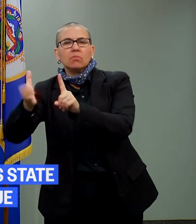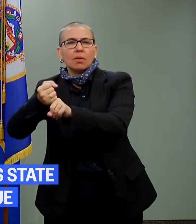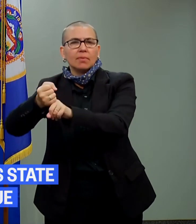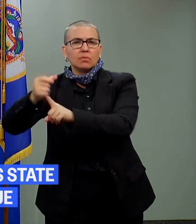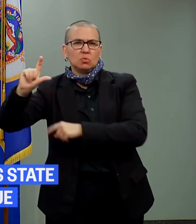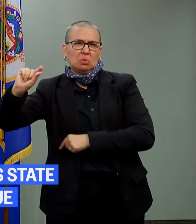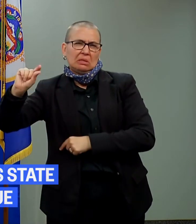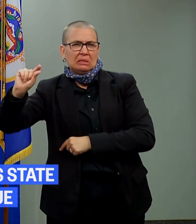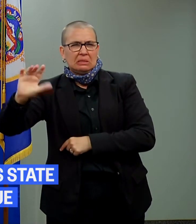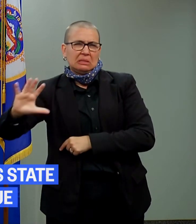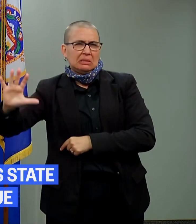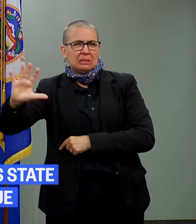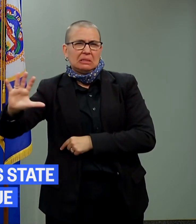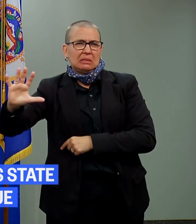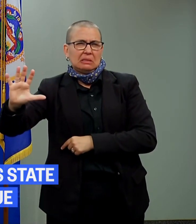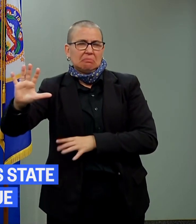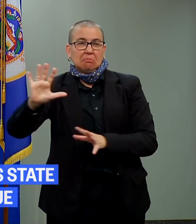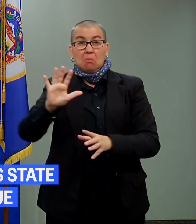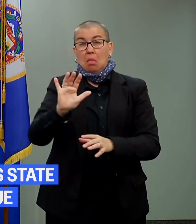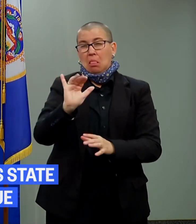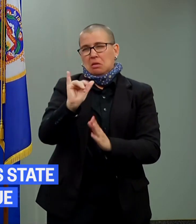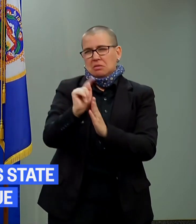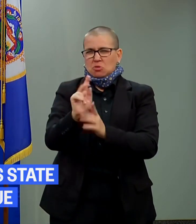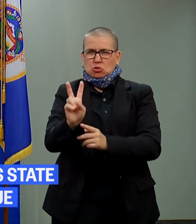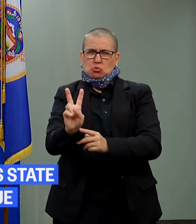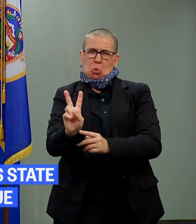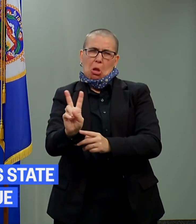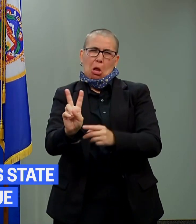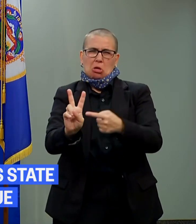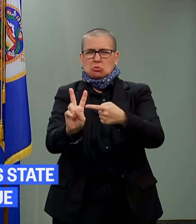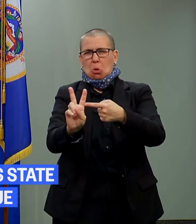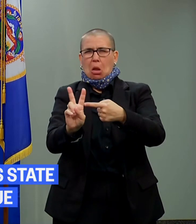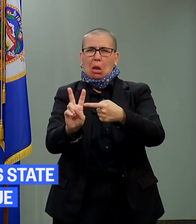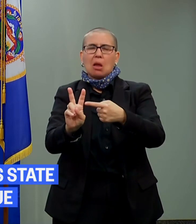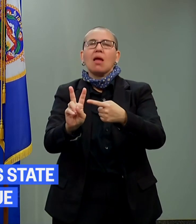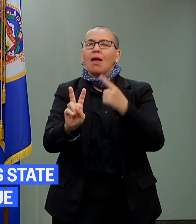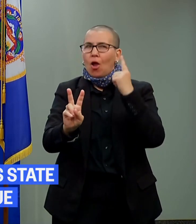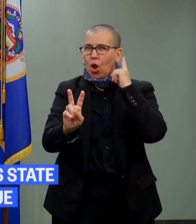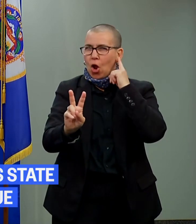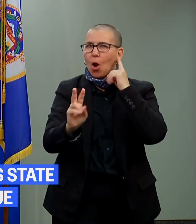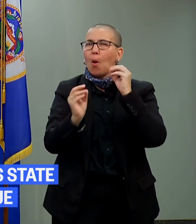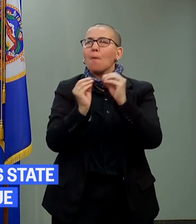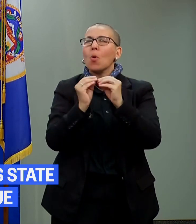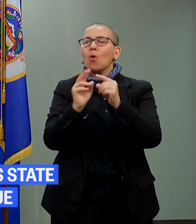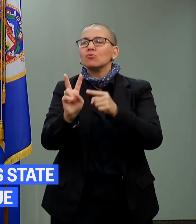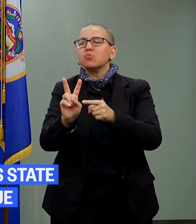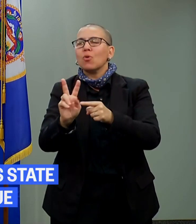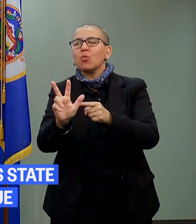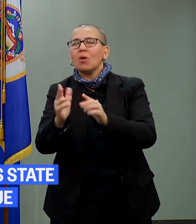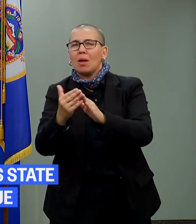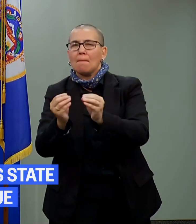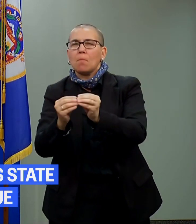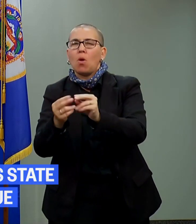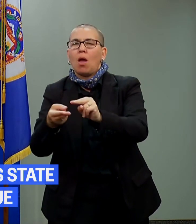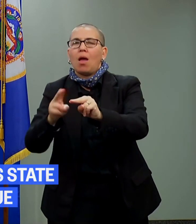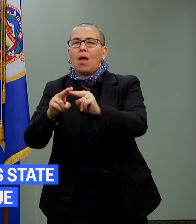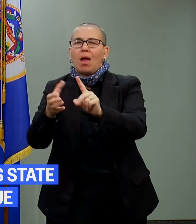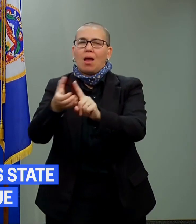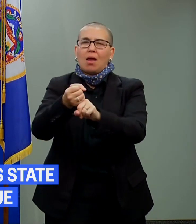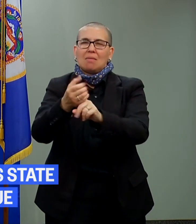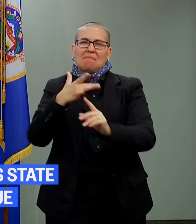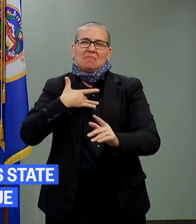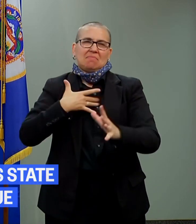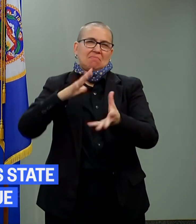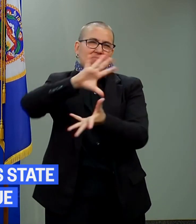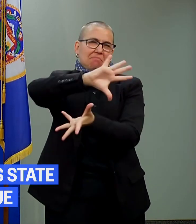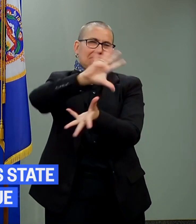this morning, it sounds like we have had additional arrests that were made, maybe as many as another 40 or 50 arrests